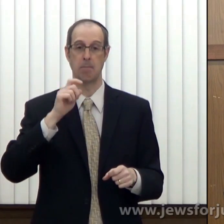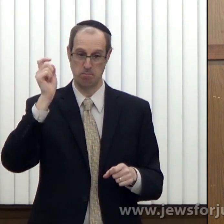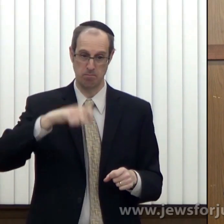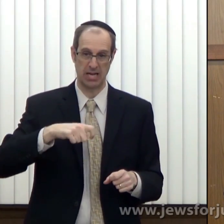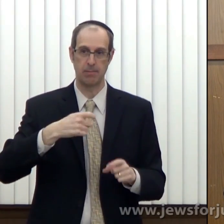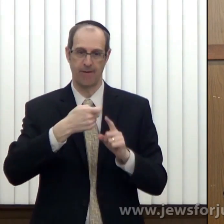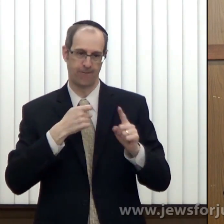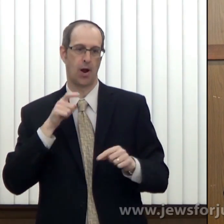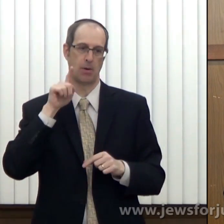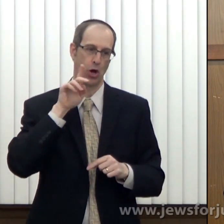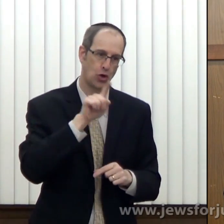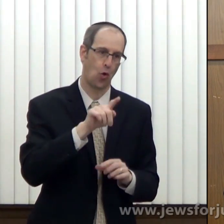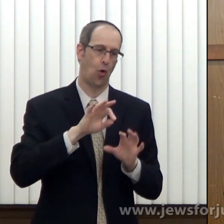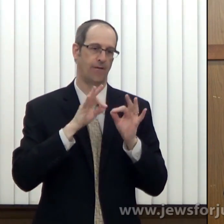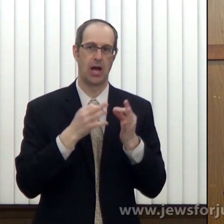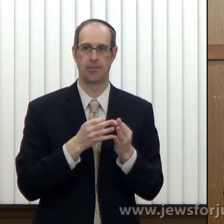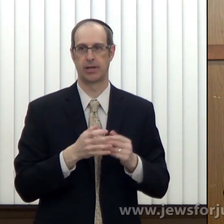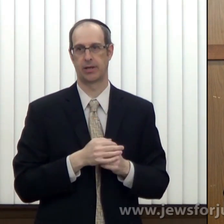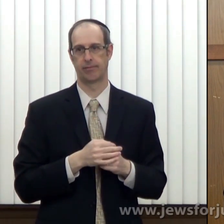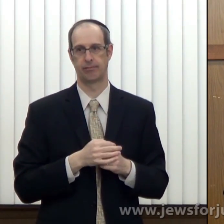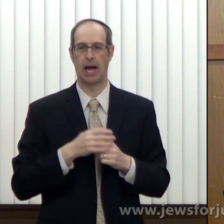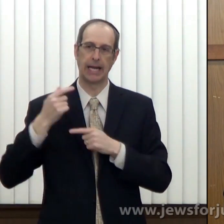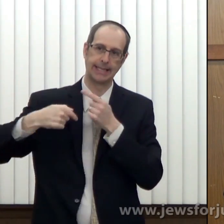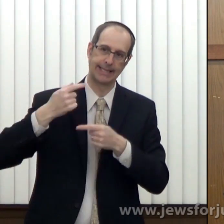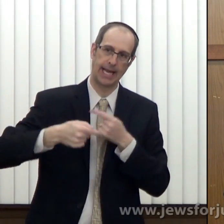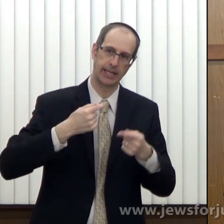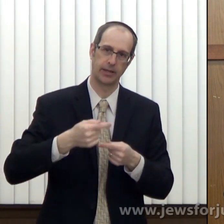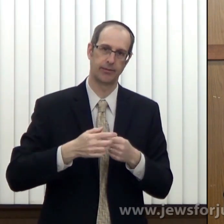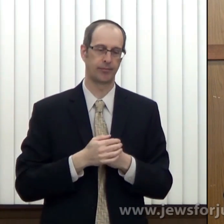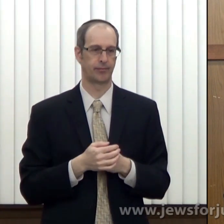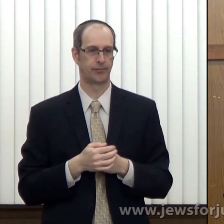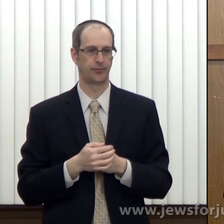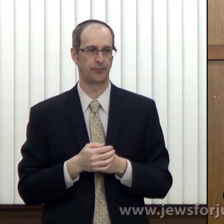him. David was told that he will be